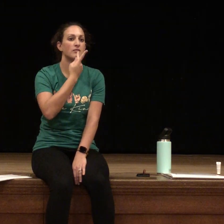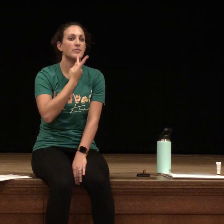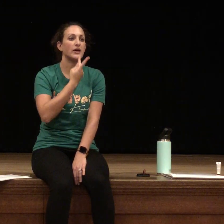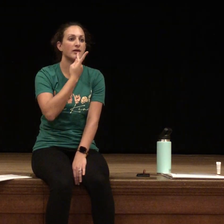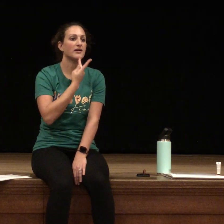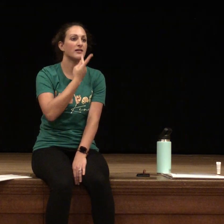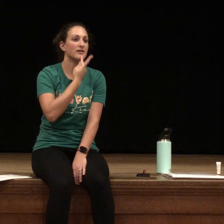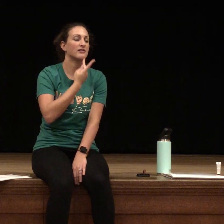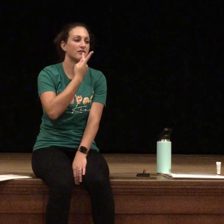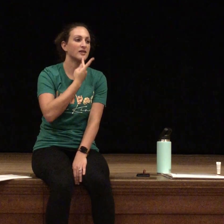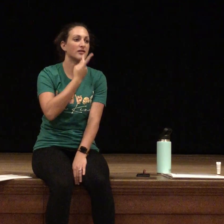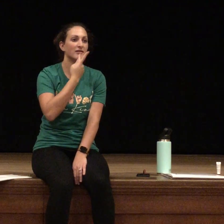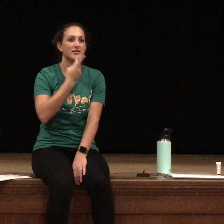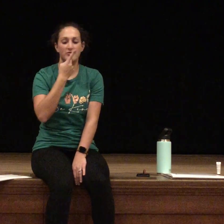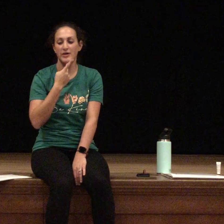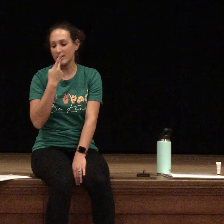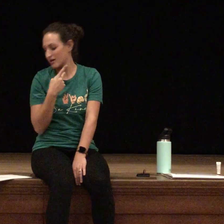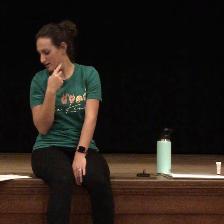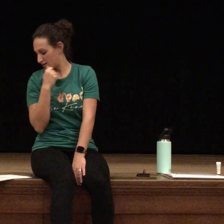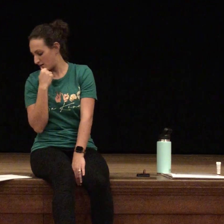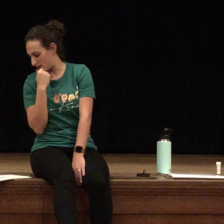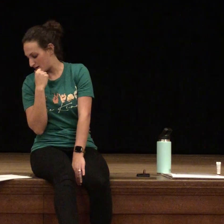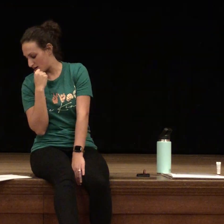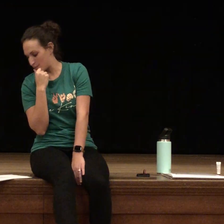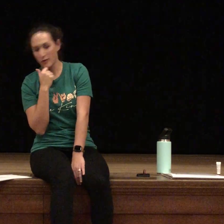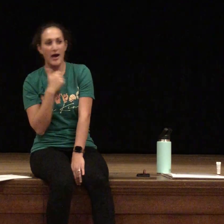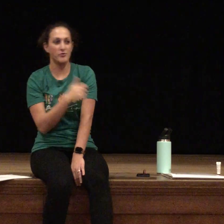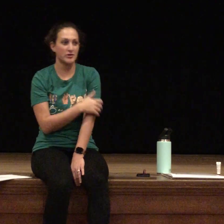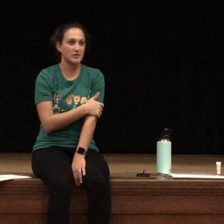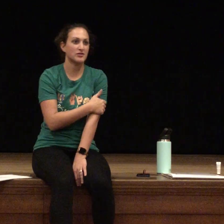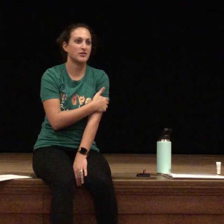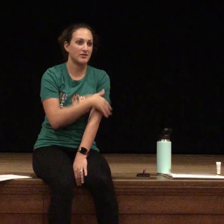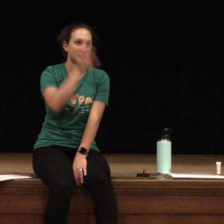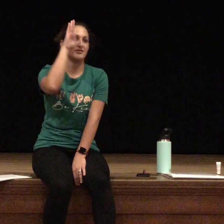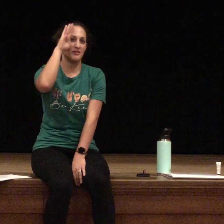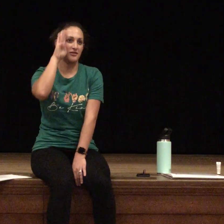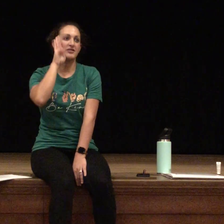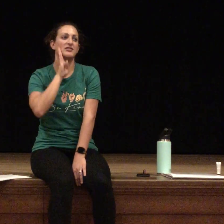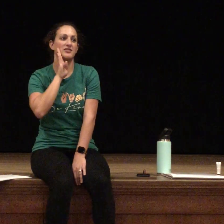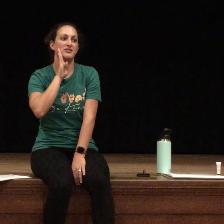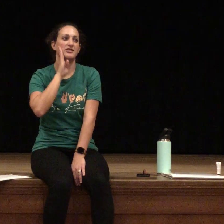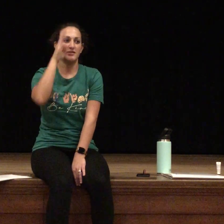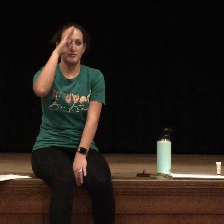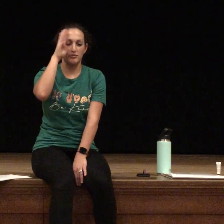Pink. Good. Pink. Brown. Good.